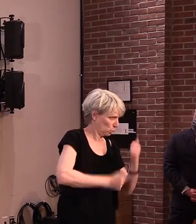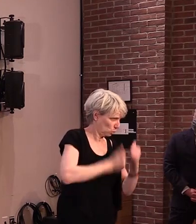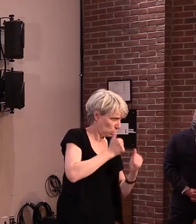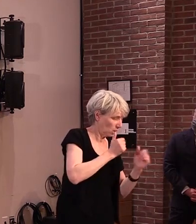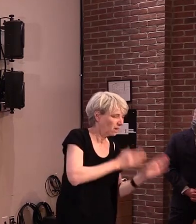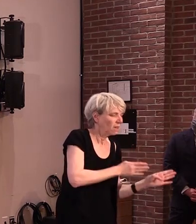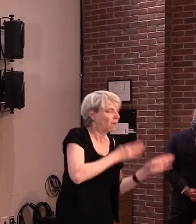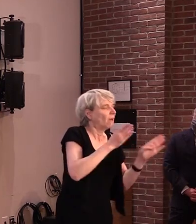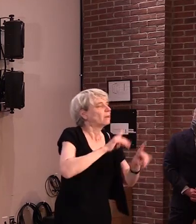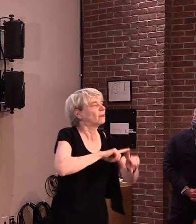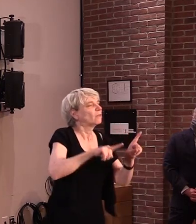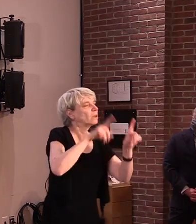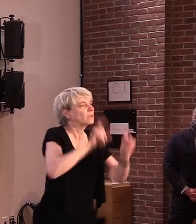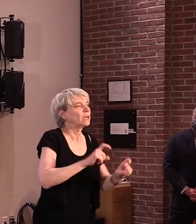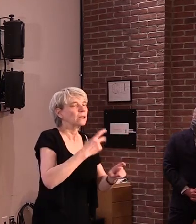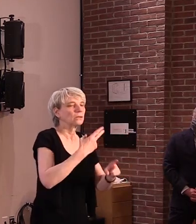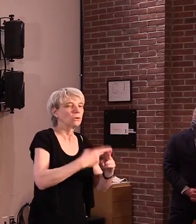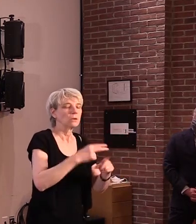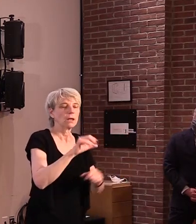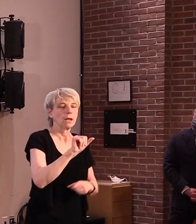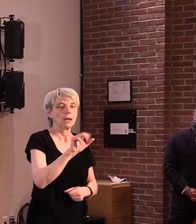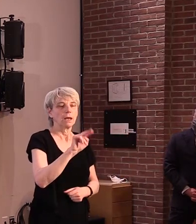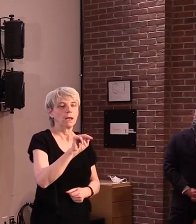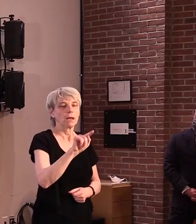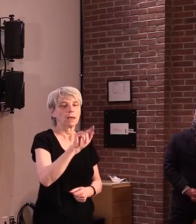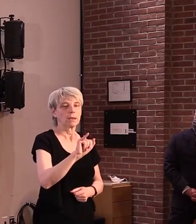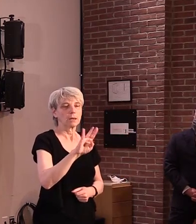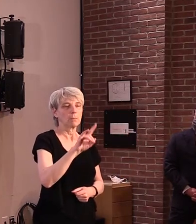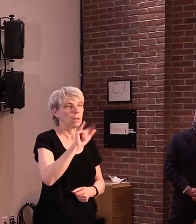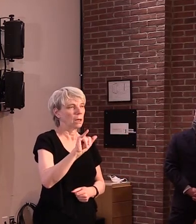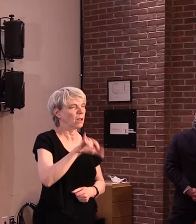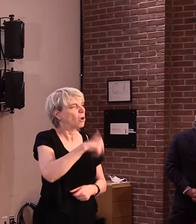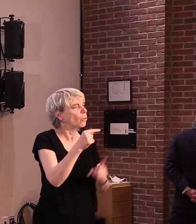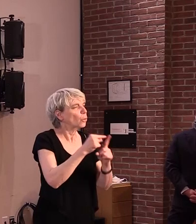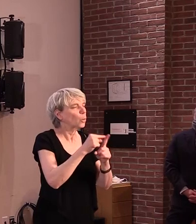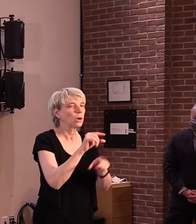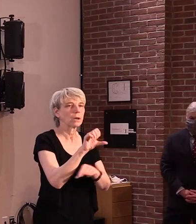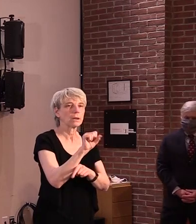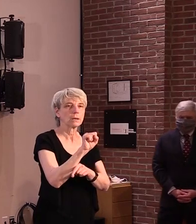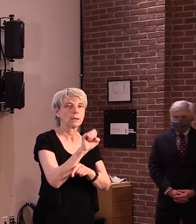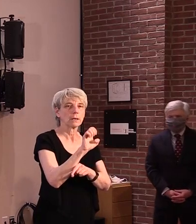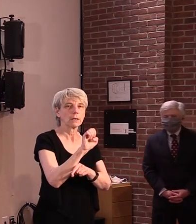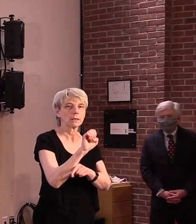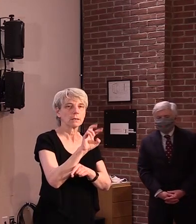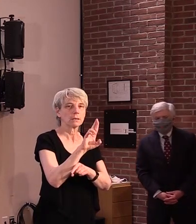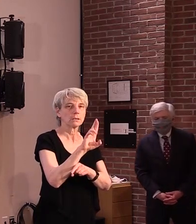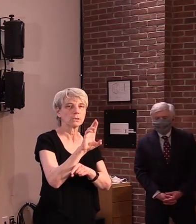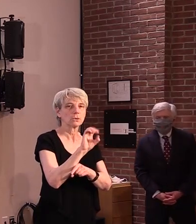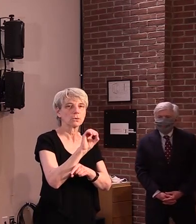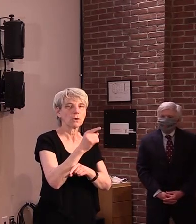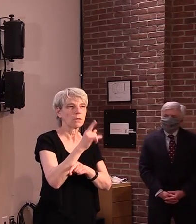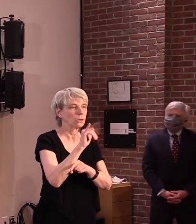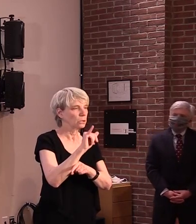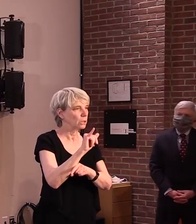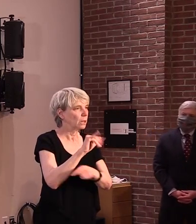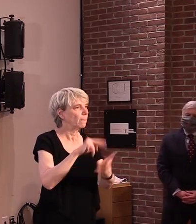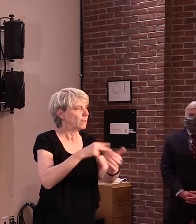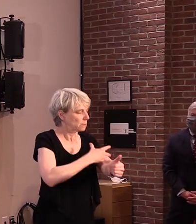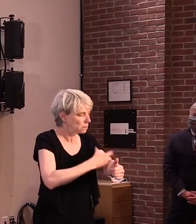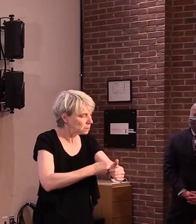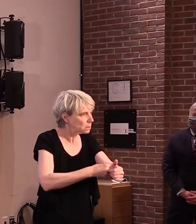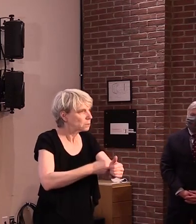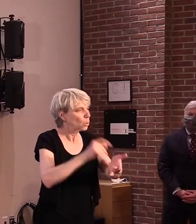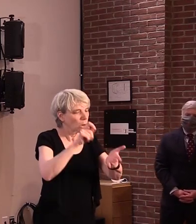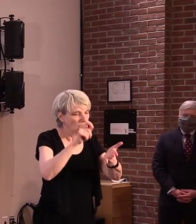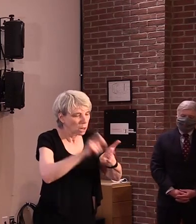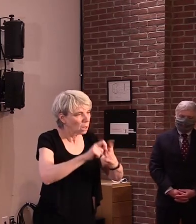data from a blood test called the serology, or antibody level, in the person's blood, which only tells you that that person